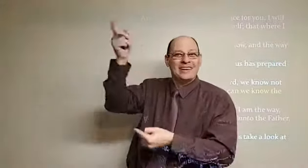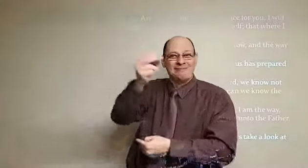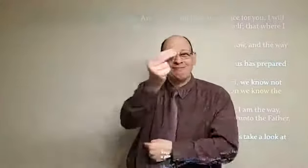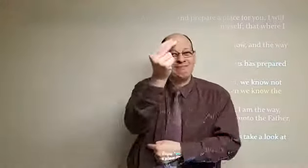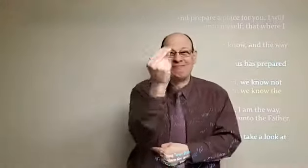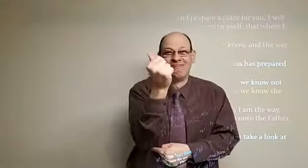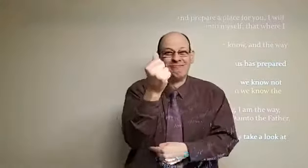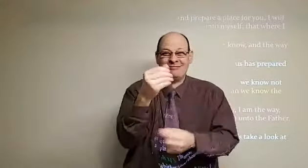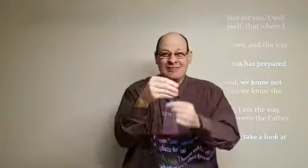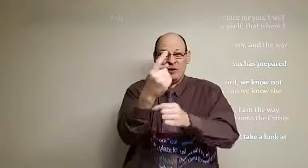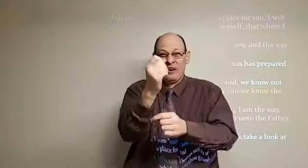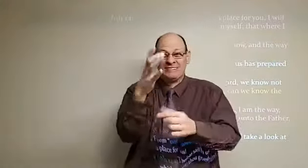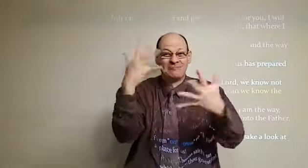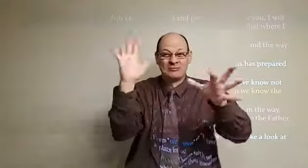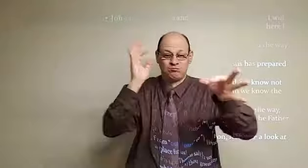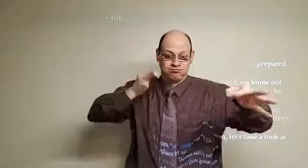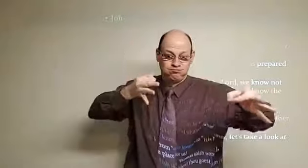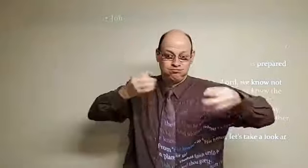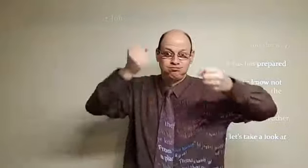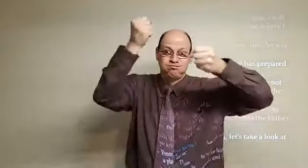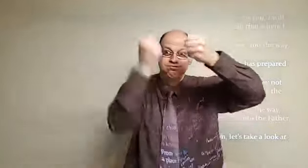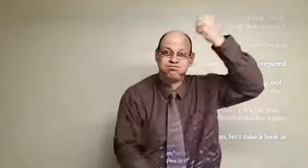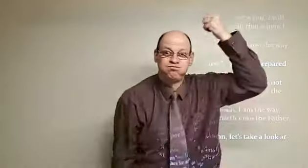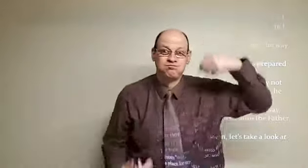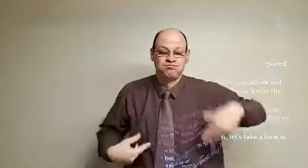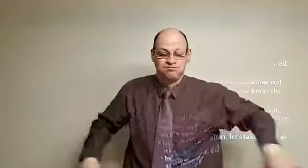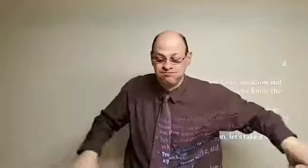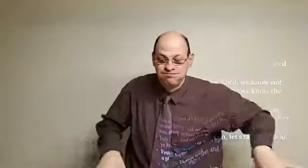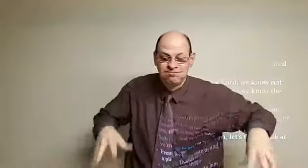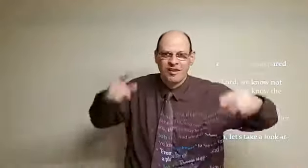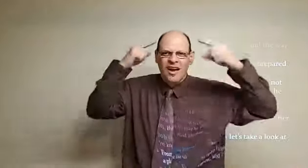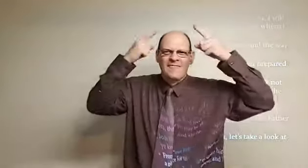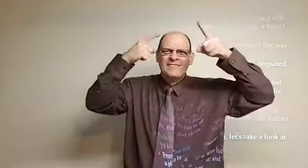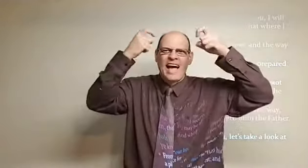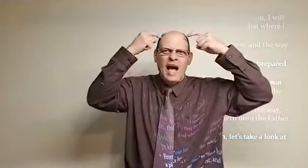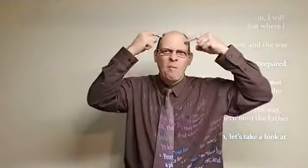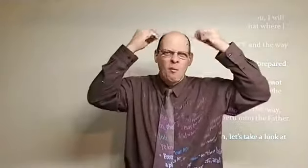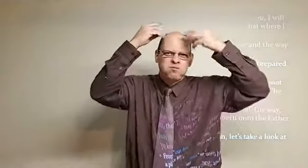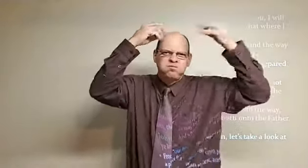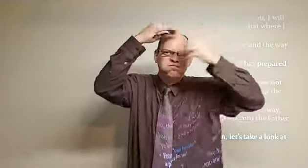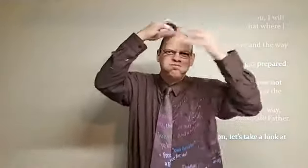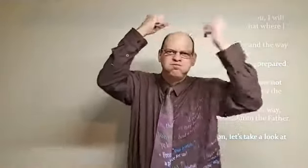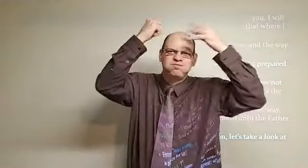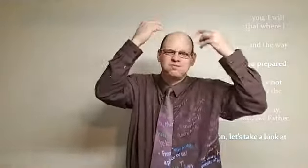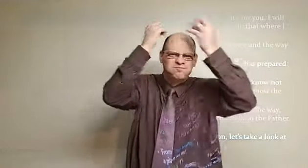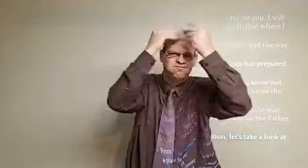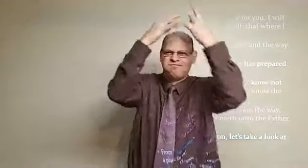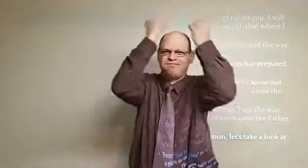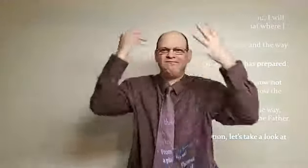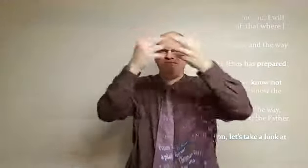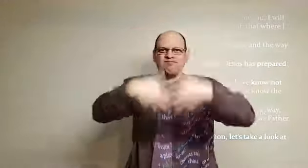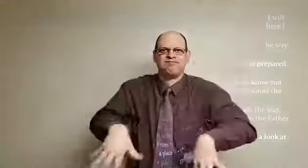He gave it to me instantly there was no words involved it just it hit me it just